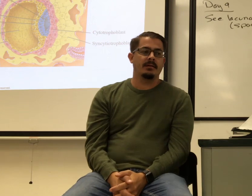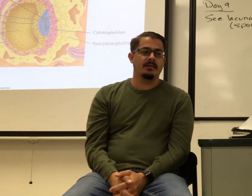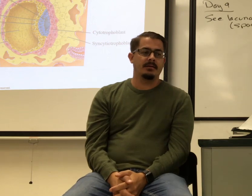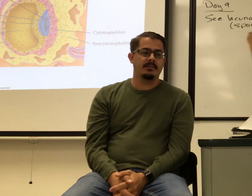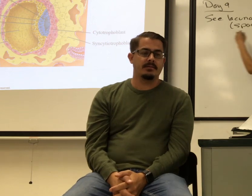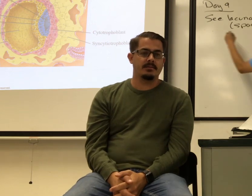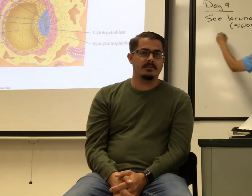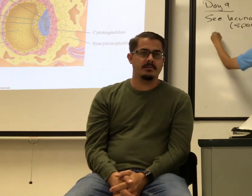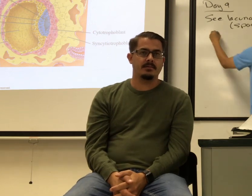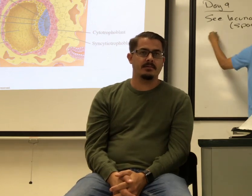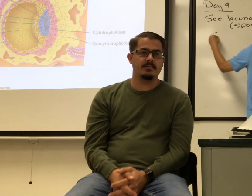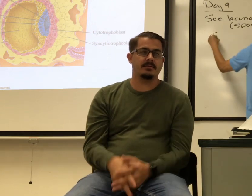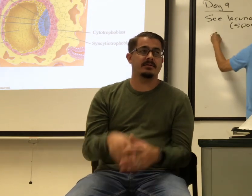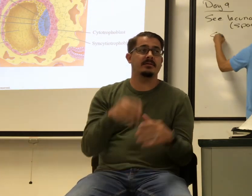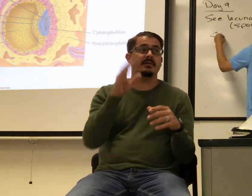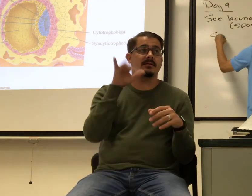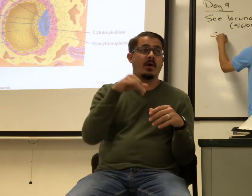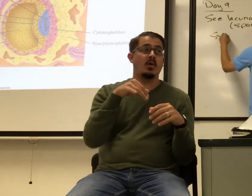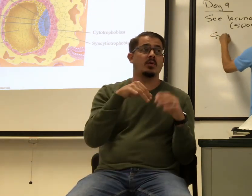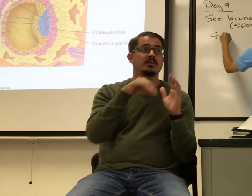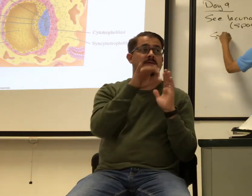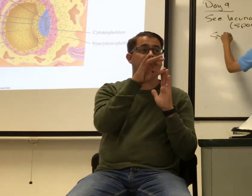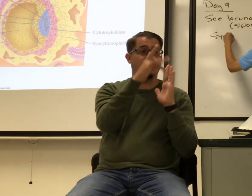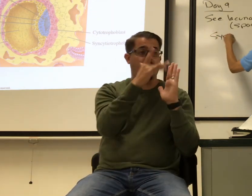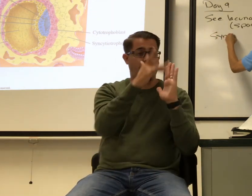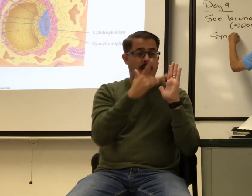within syncytiotrophoblasts.